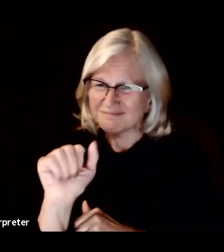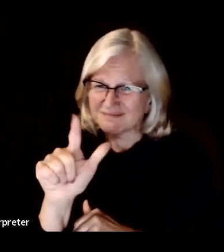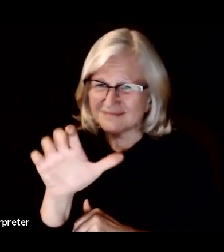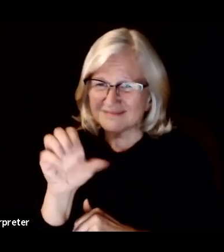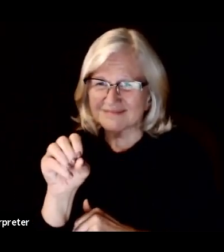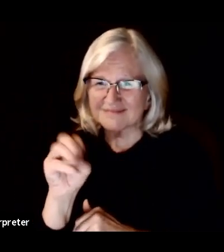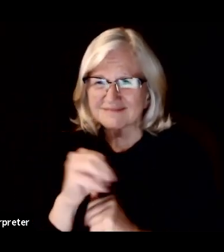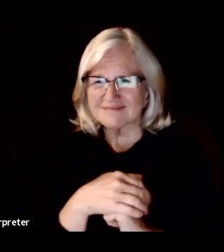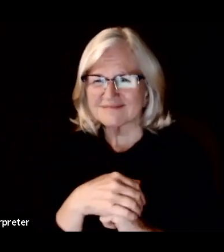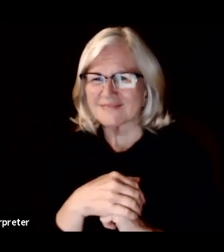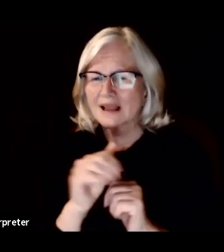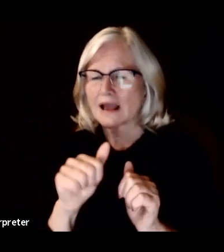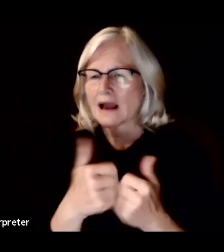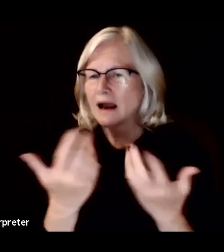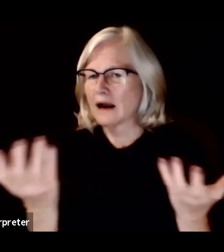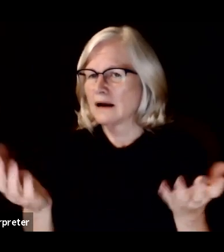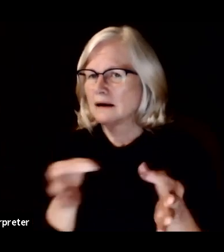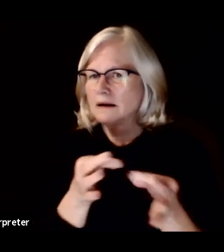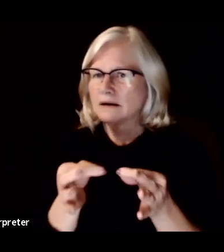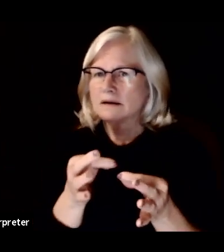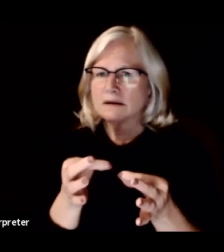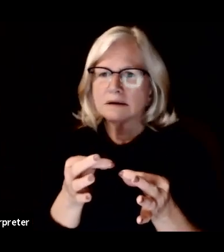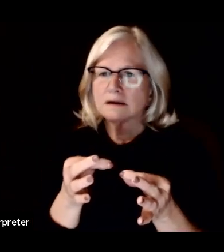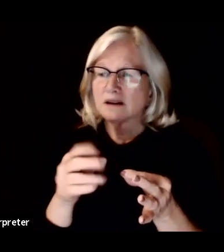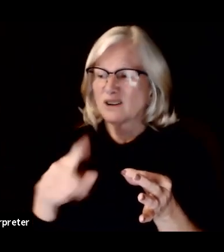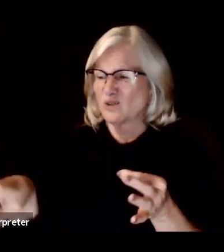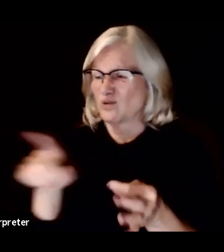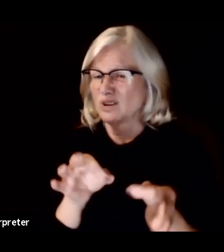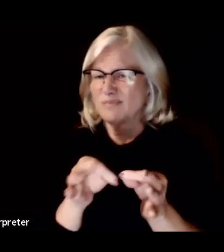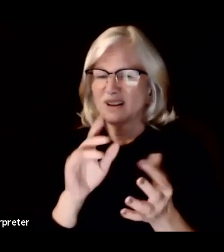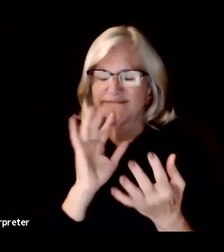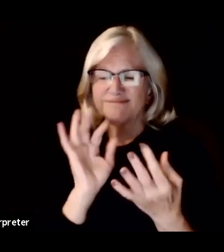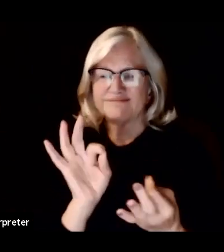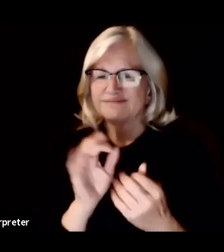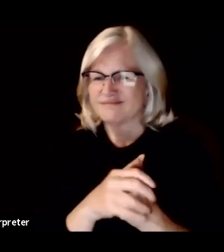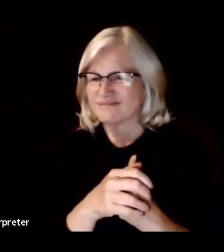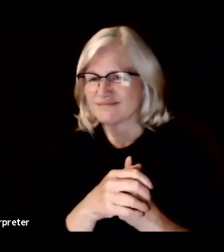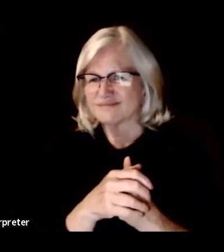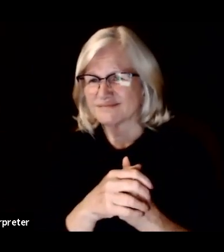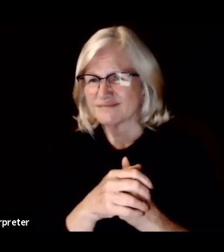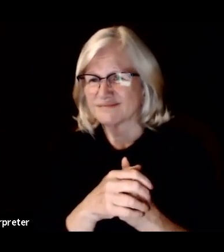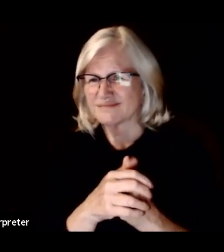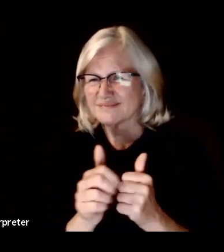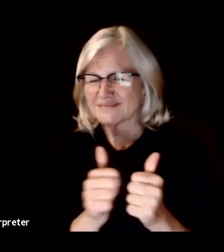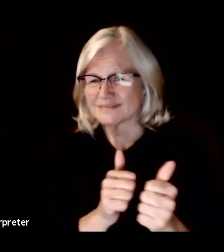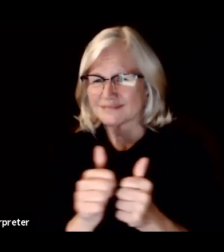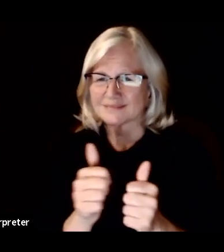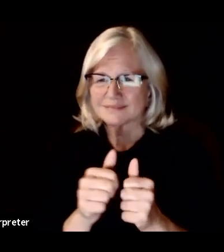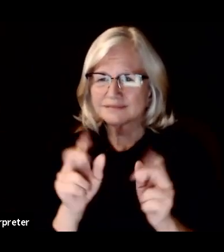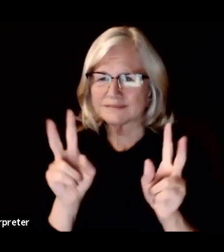well. It's a complex issue, and